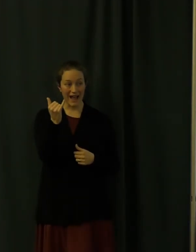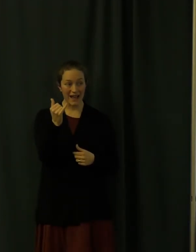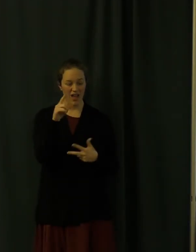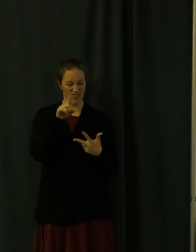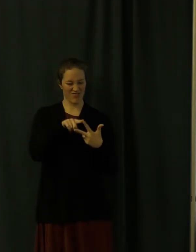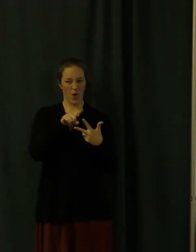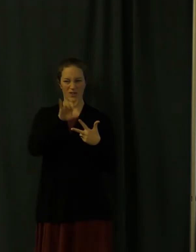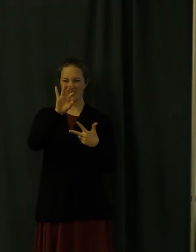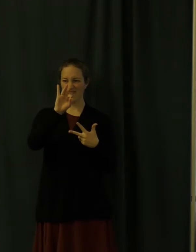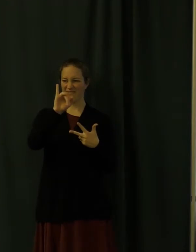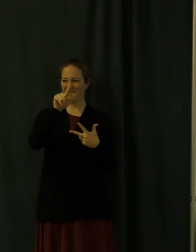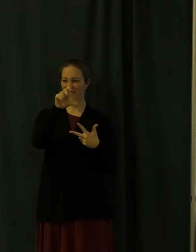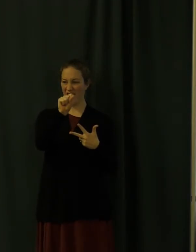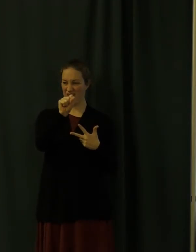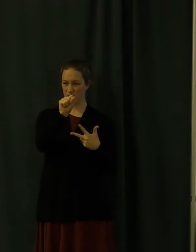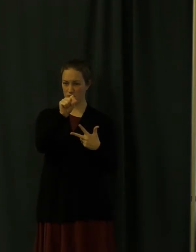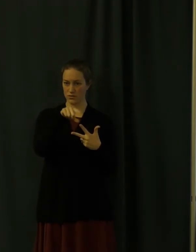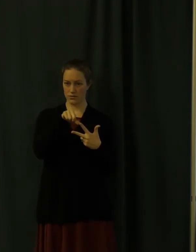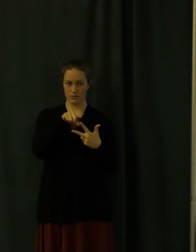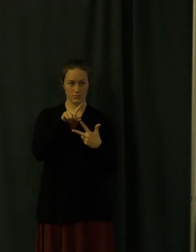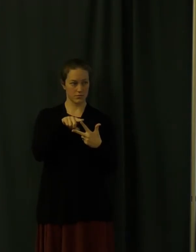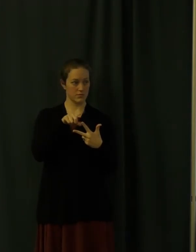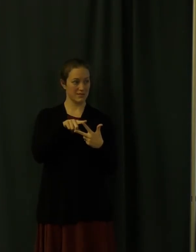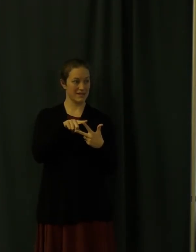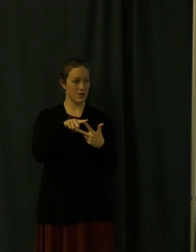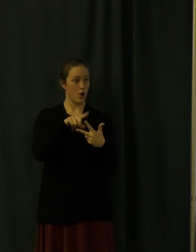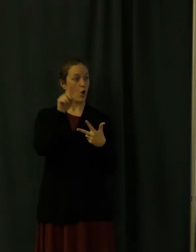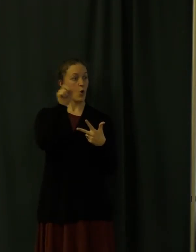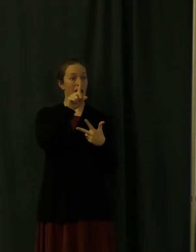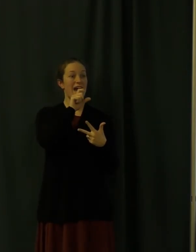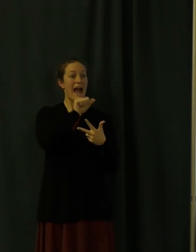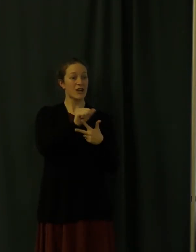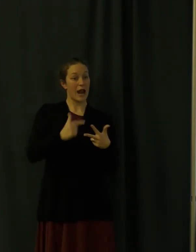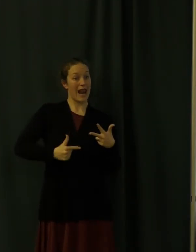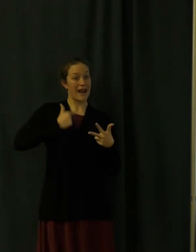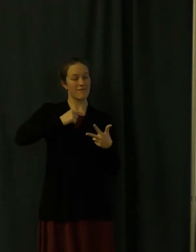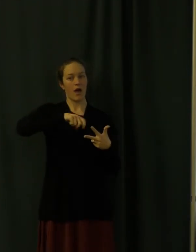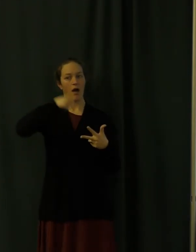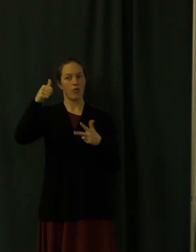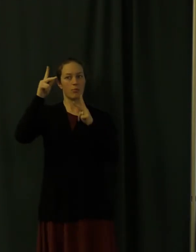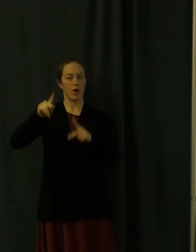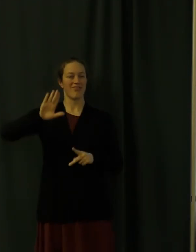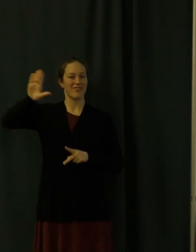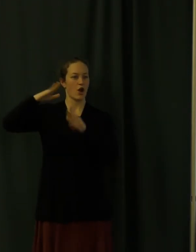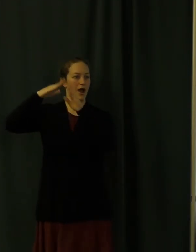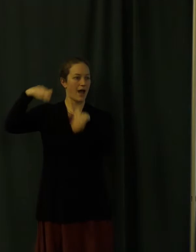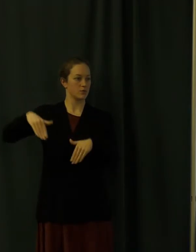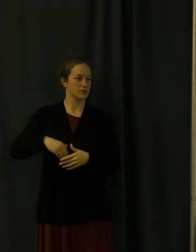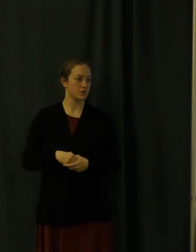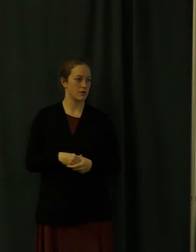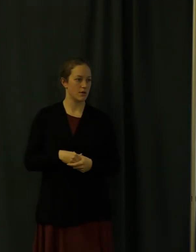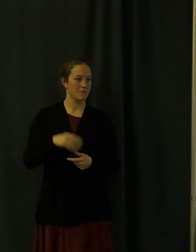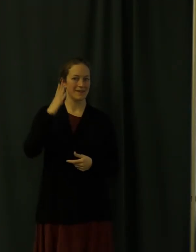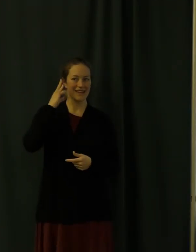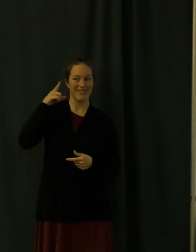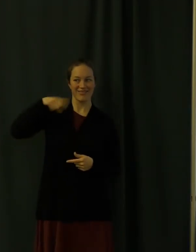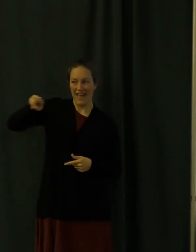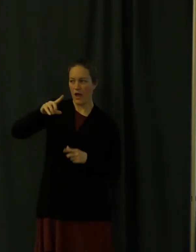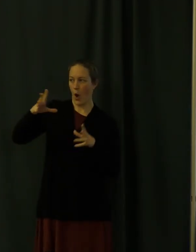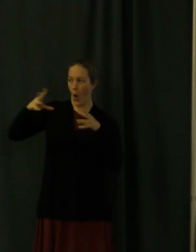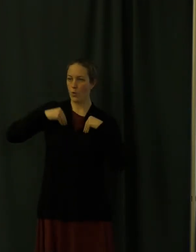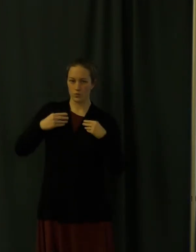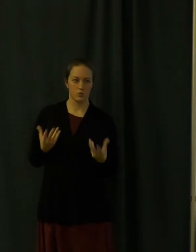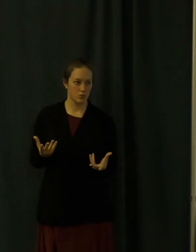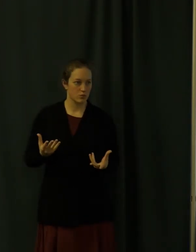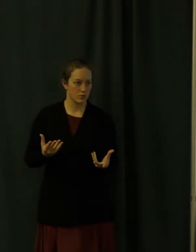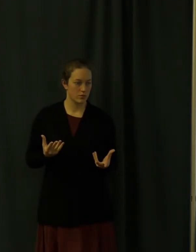those files where they actually live is in somebody else's house. And it's very neat in a bin put away in their drawer. I like to do